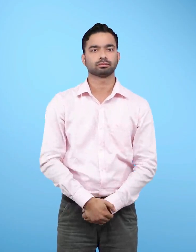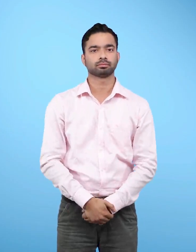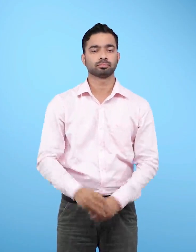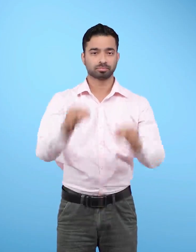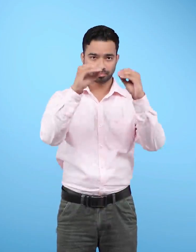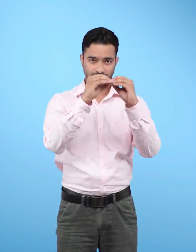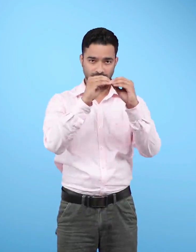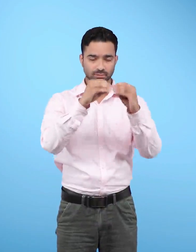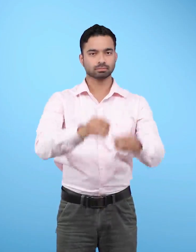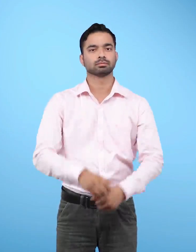B.